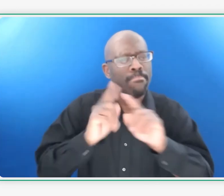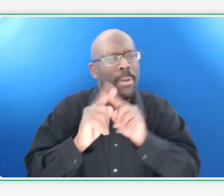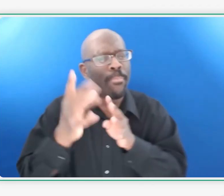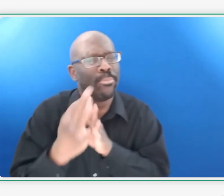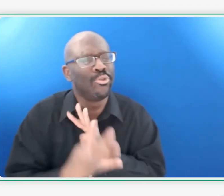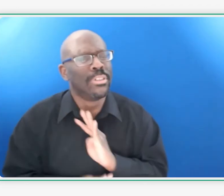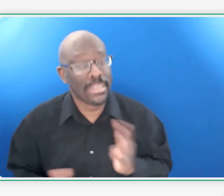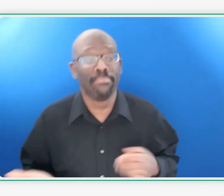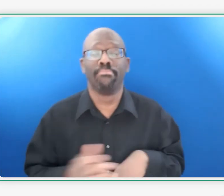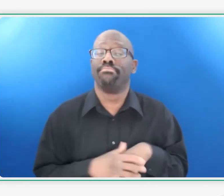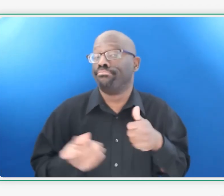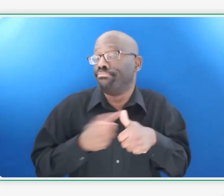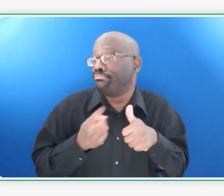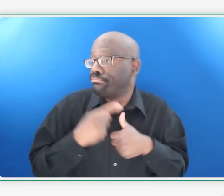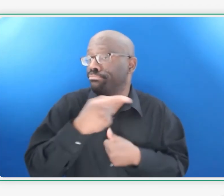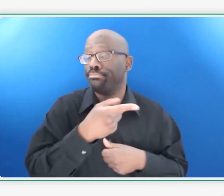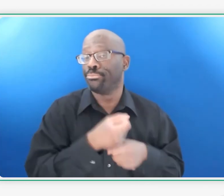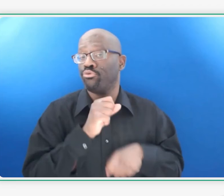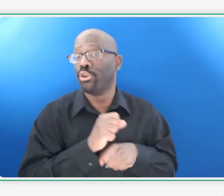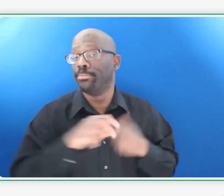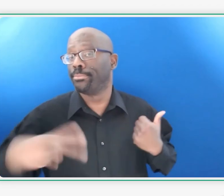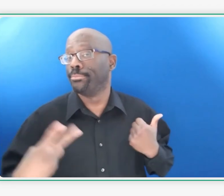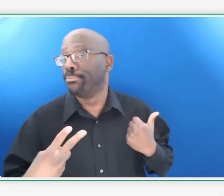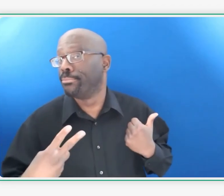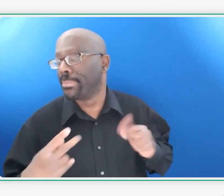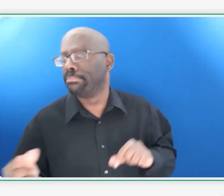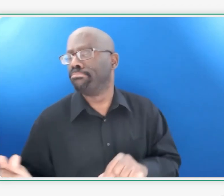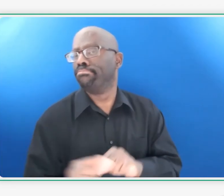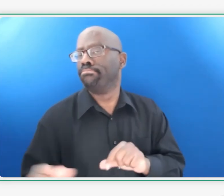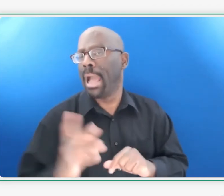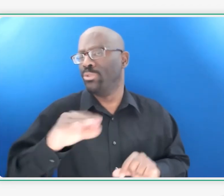So now let's talk about cash flow and how we can increase it.